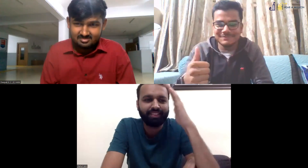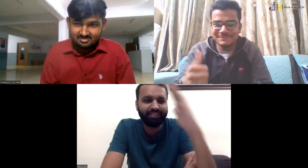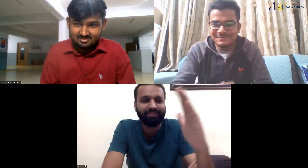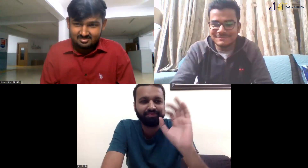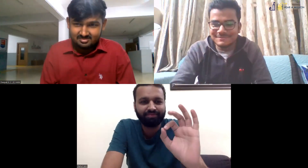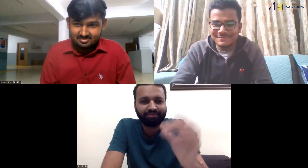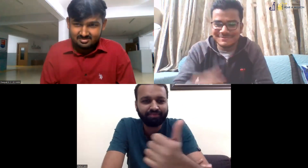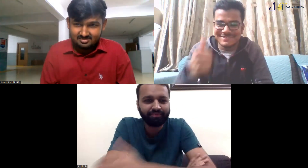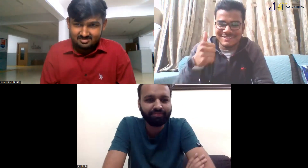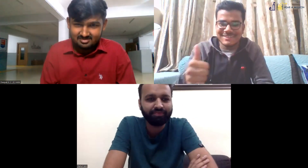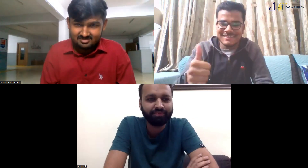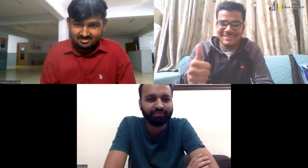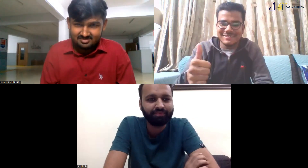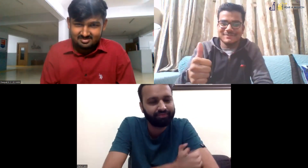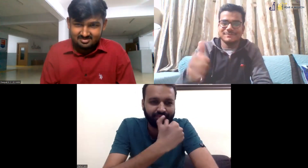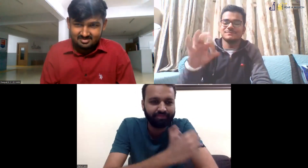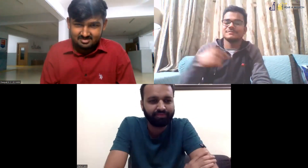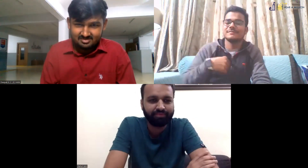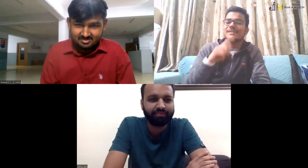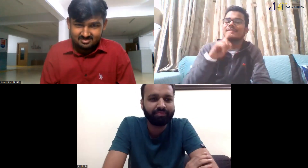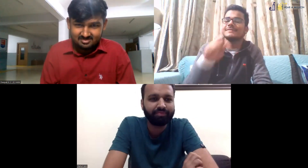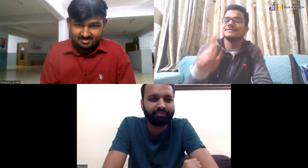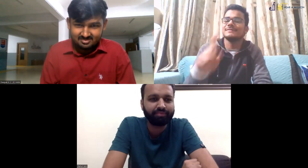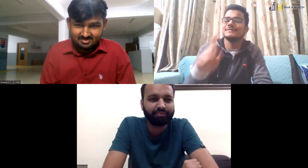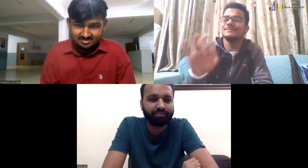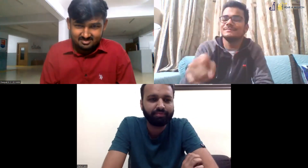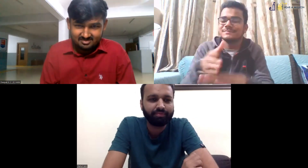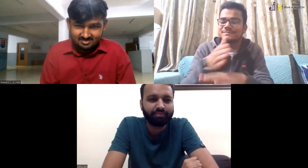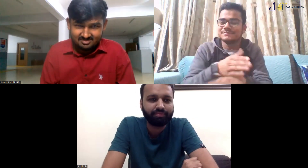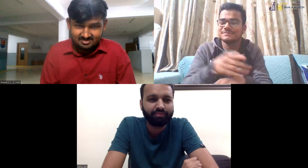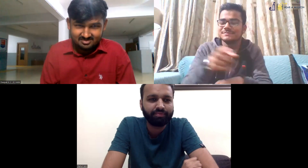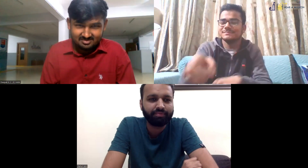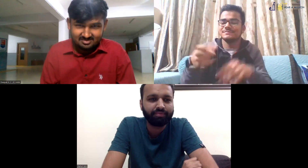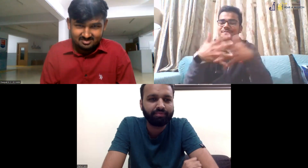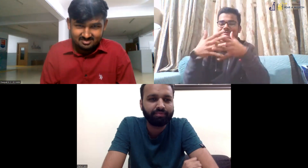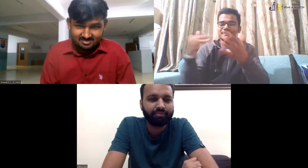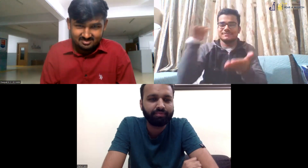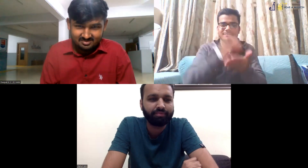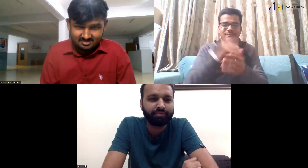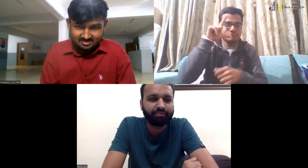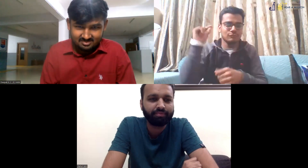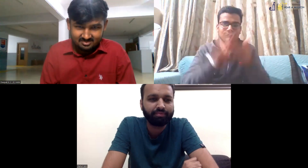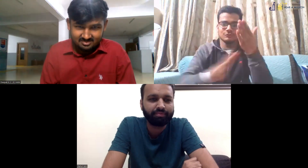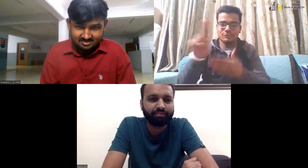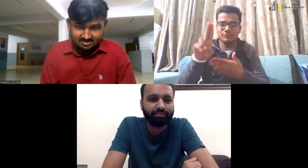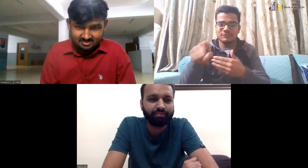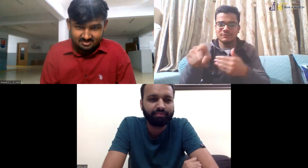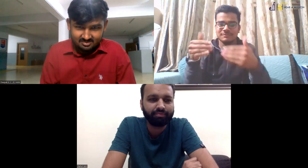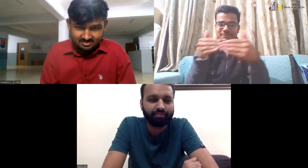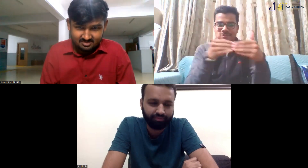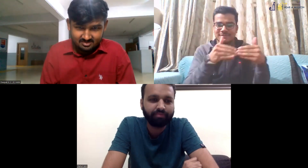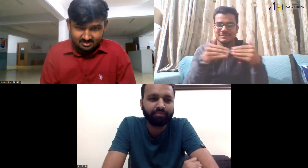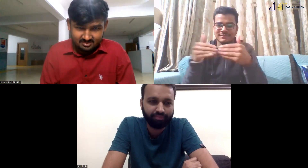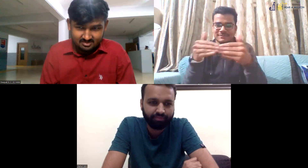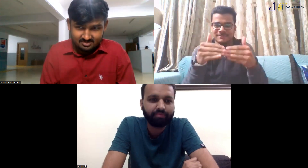Hi, Rahul. Hello. Yeah, tell me. How are you? I'm good. I think you mentioned about your travel